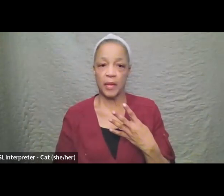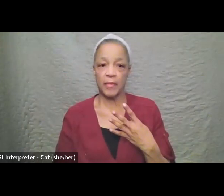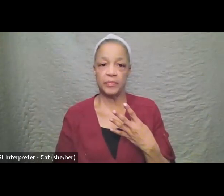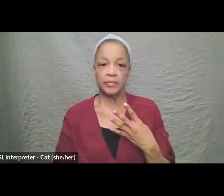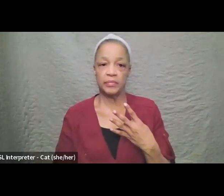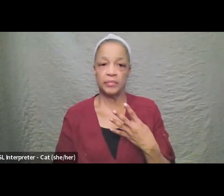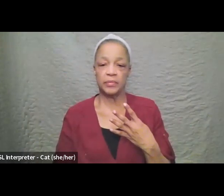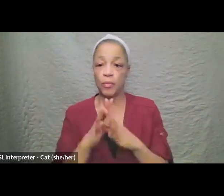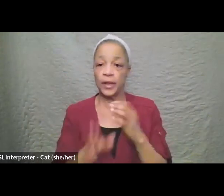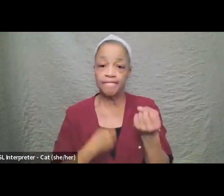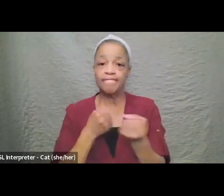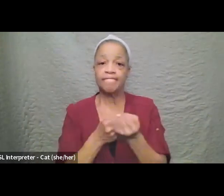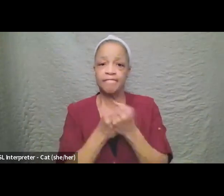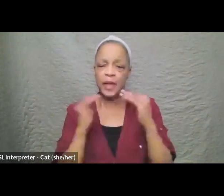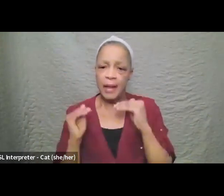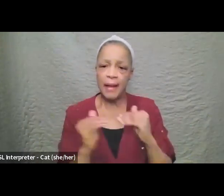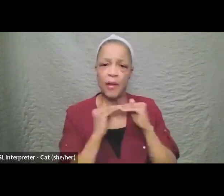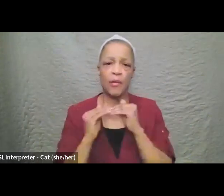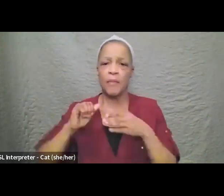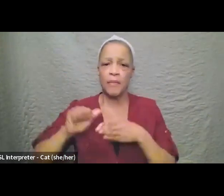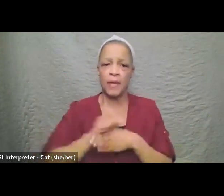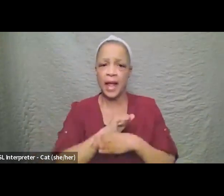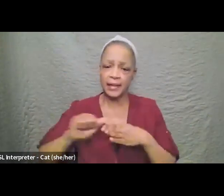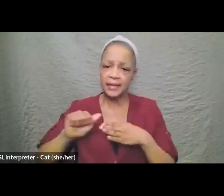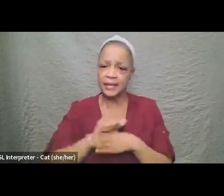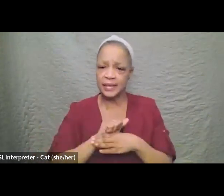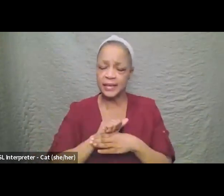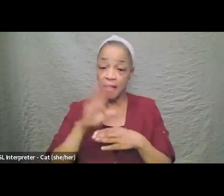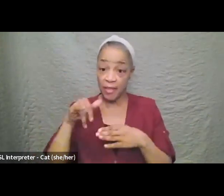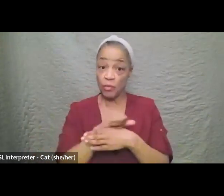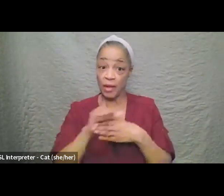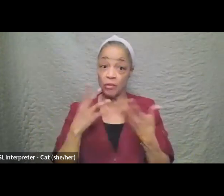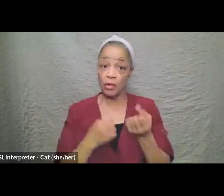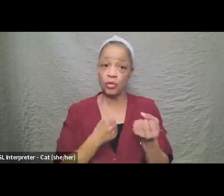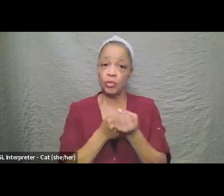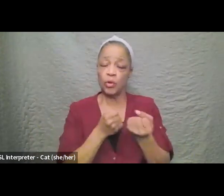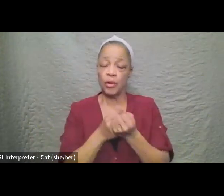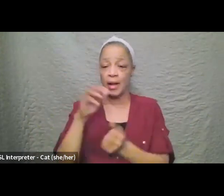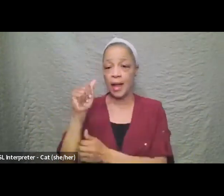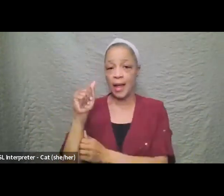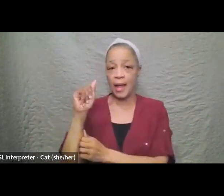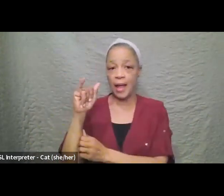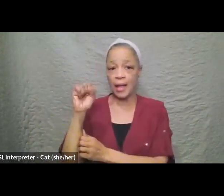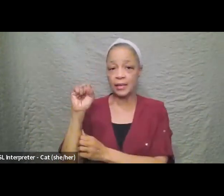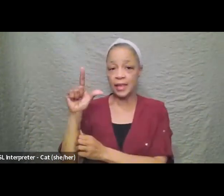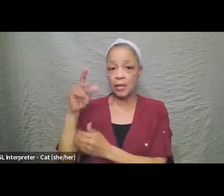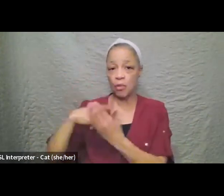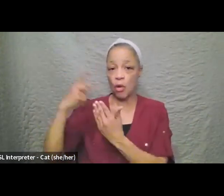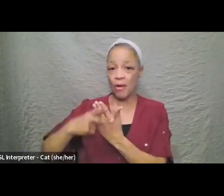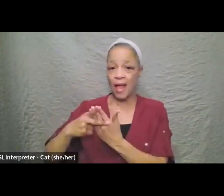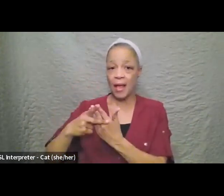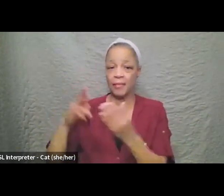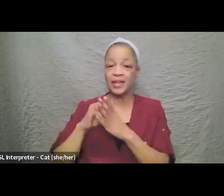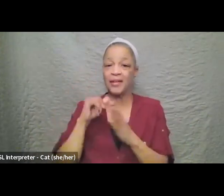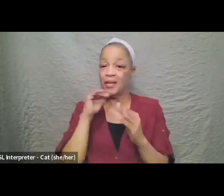By promoting equitable practices that support the AZLE program and disrupt patterns of